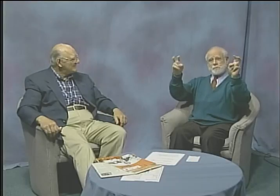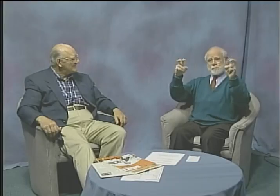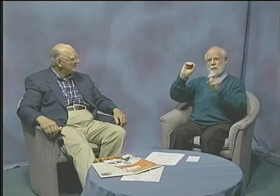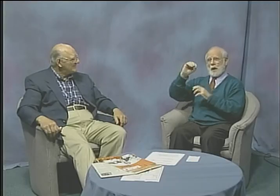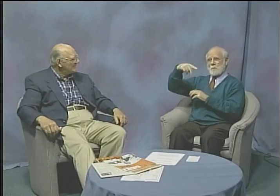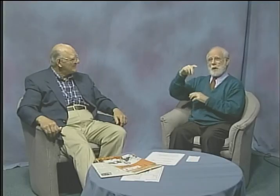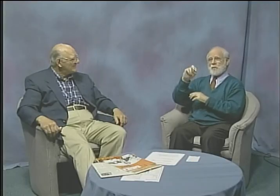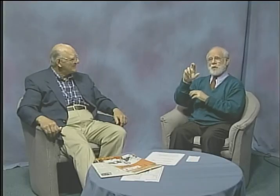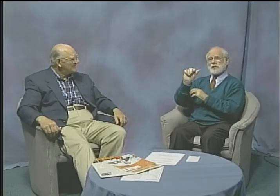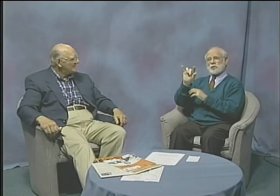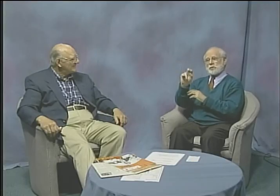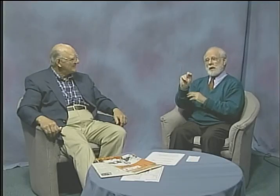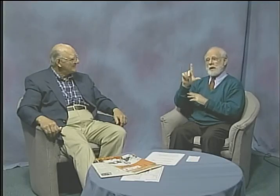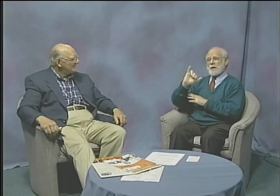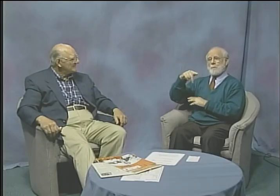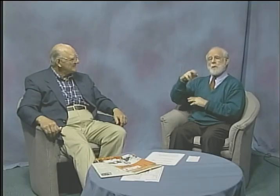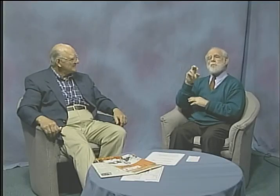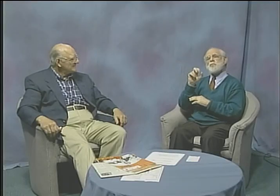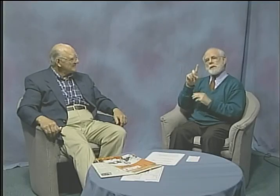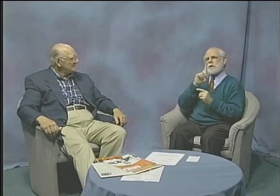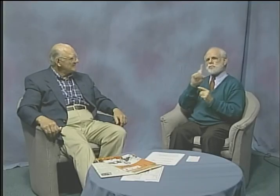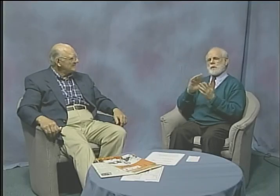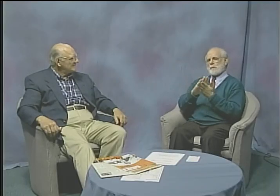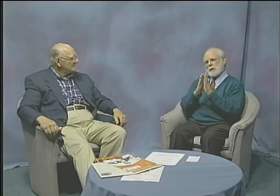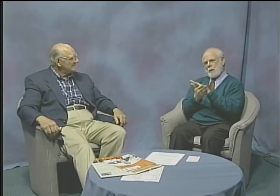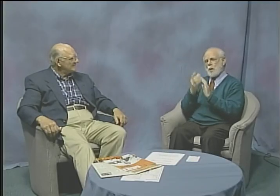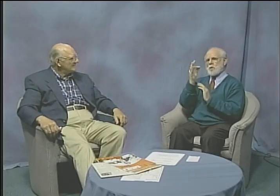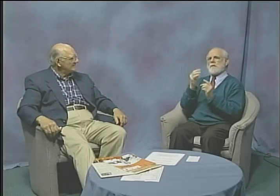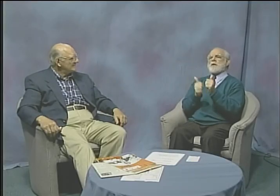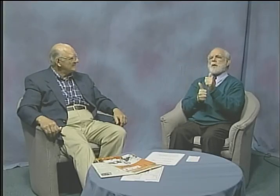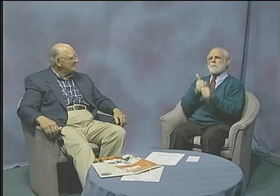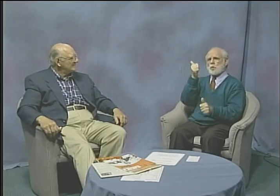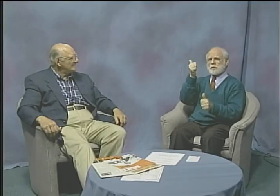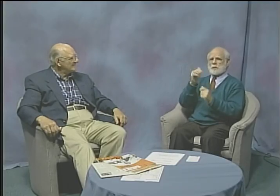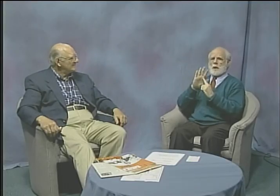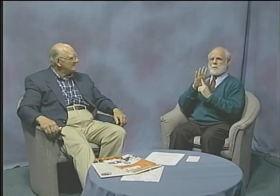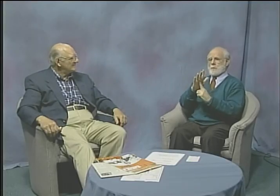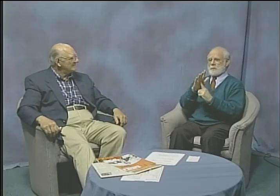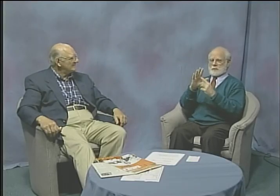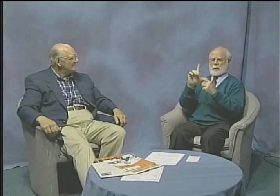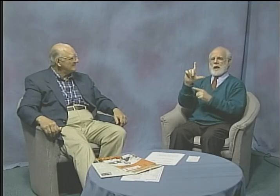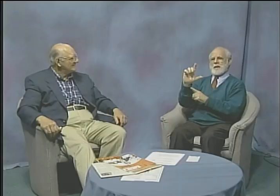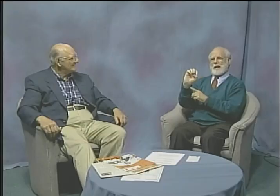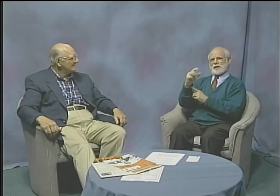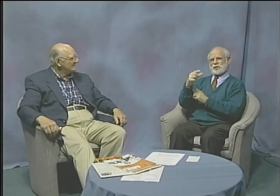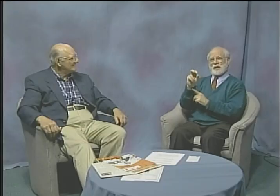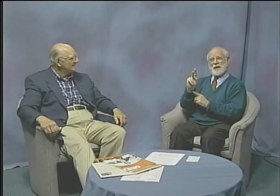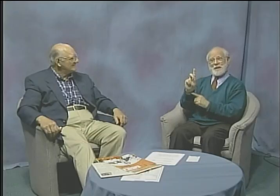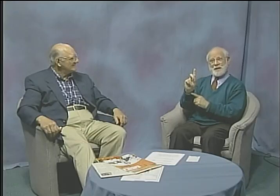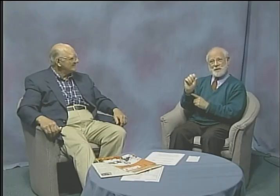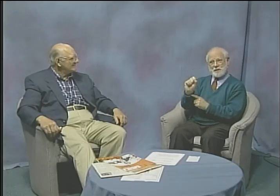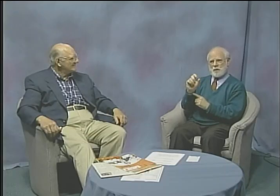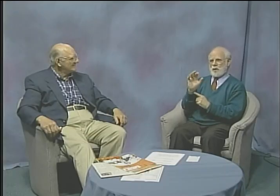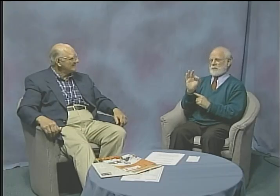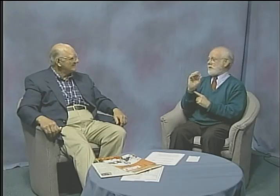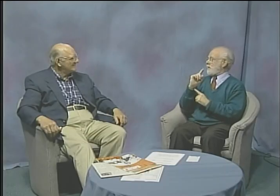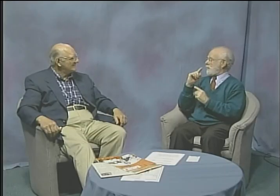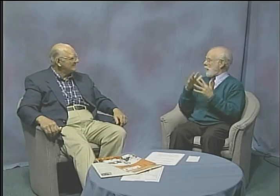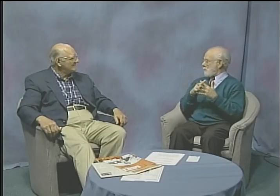Really, that Operation Lipread became one of the most popular legends of